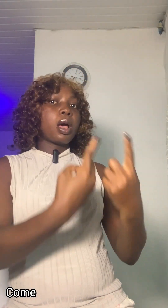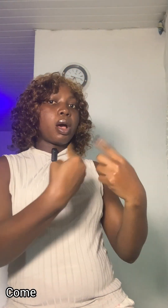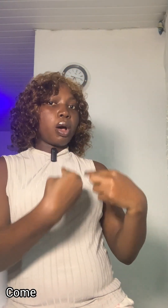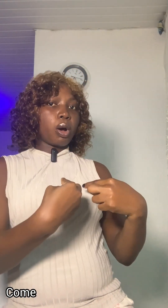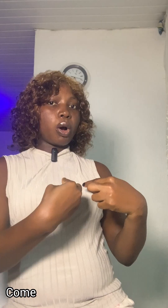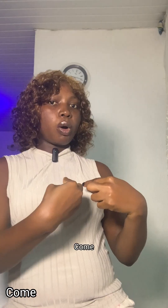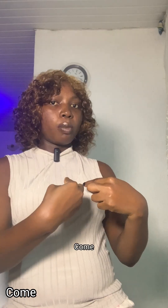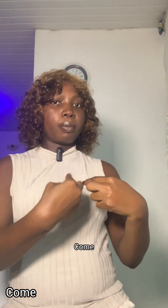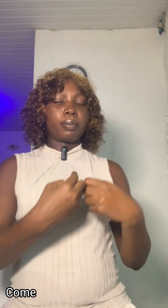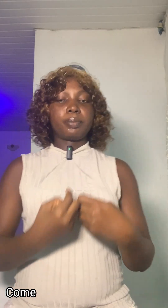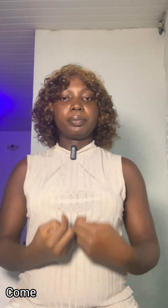come,